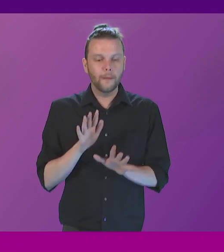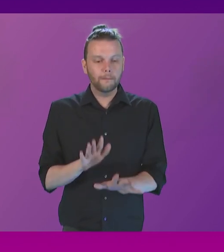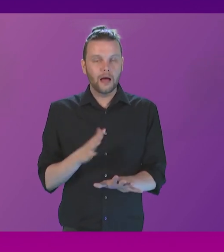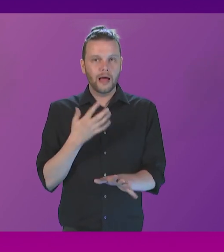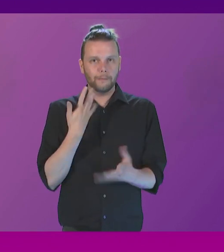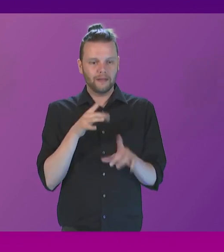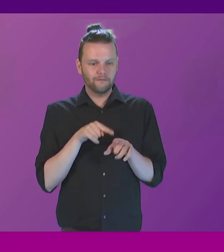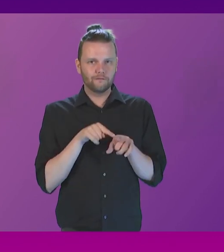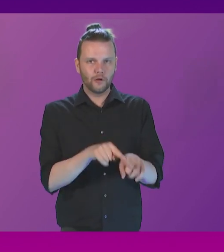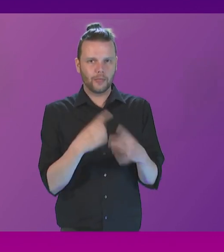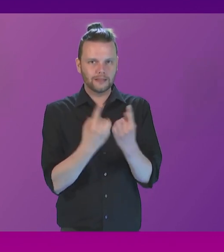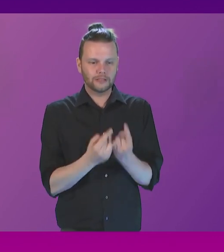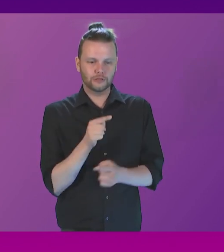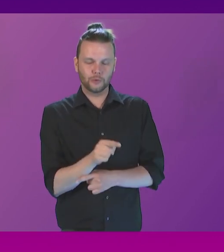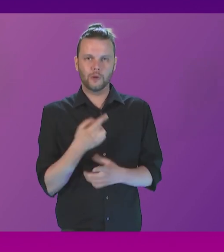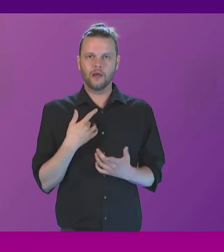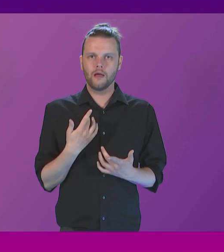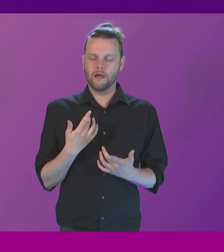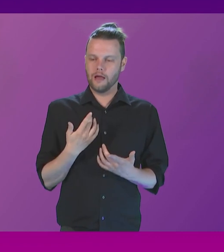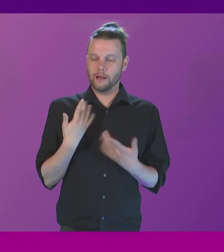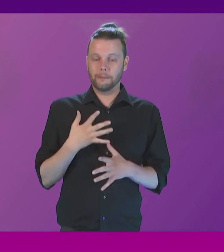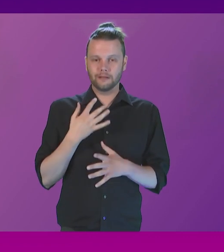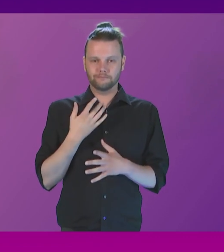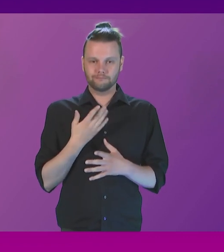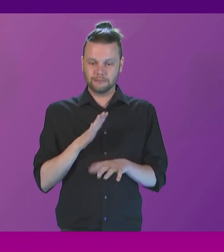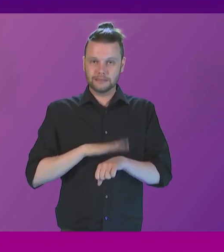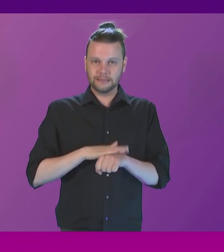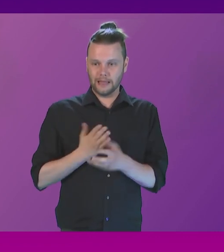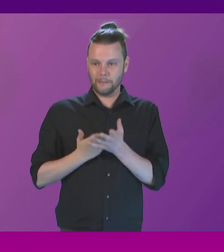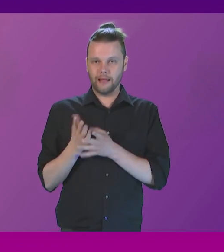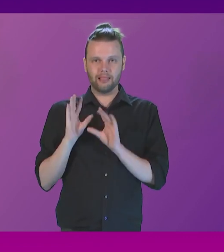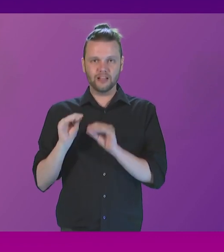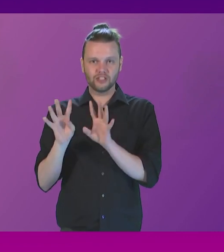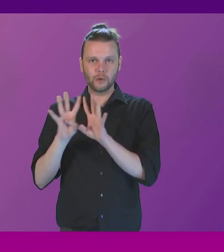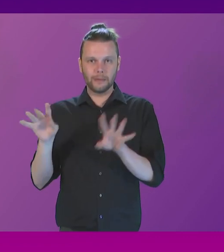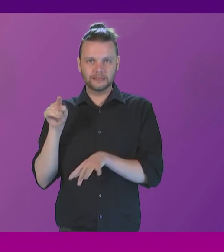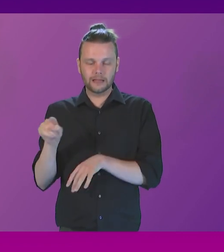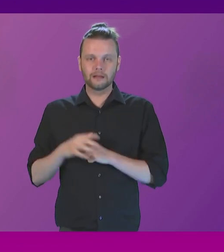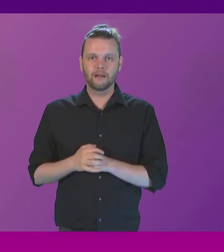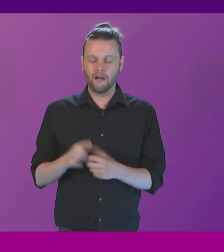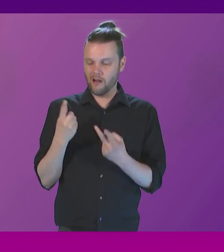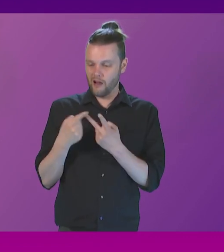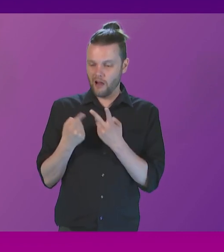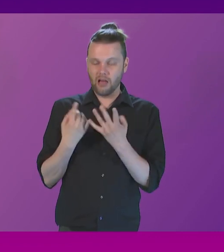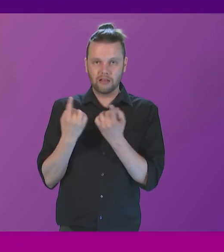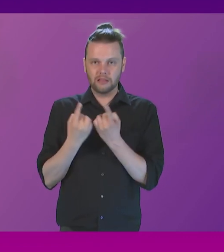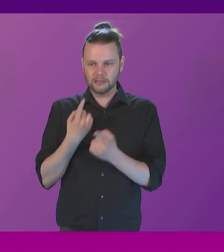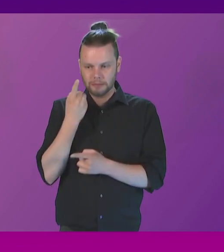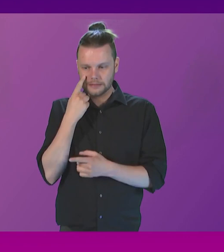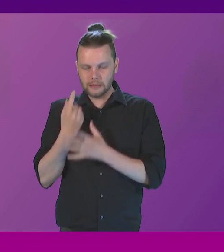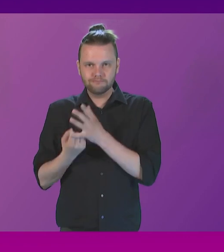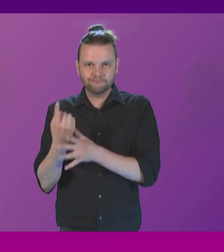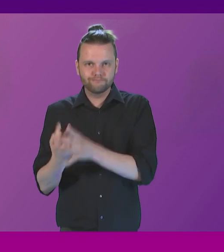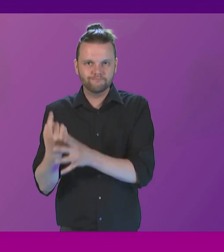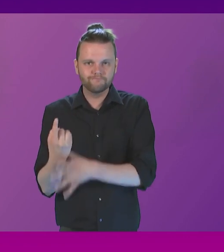follow this issue. And it's something I knew during my time on the Education Committee and other things I've seen pop up.